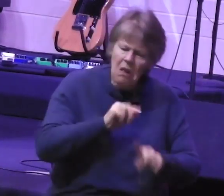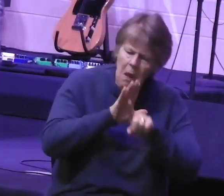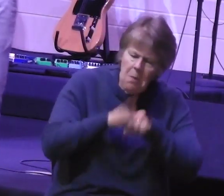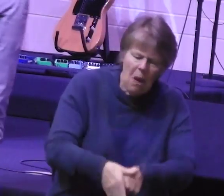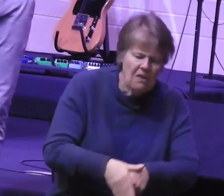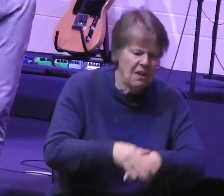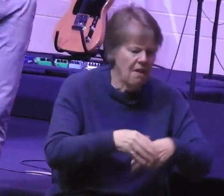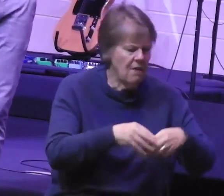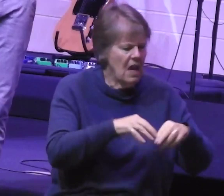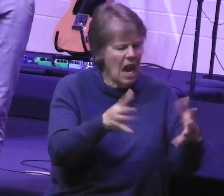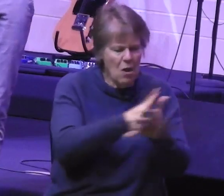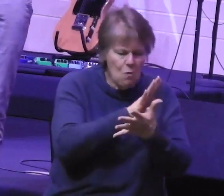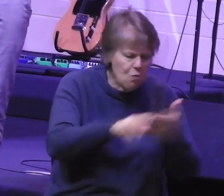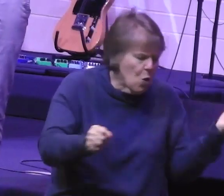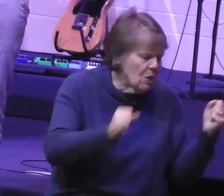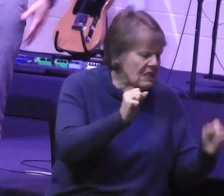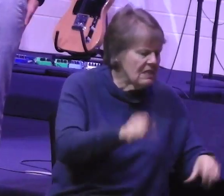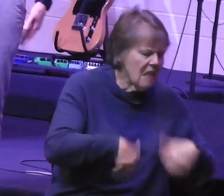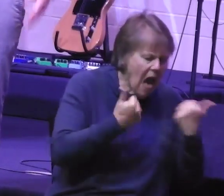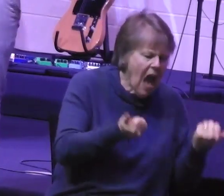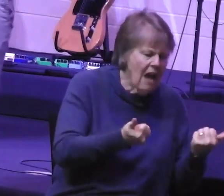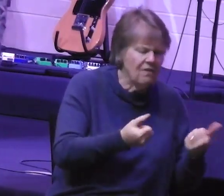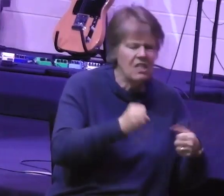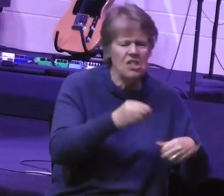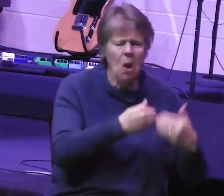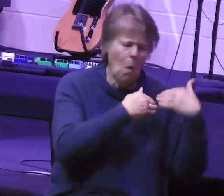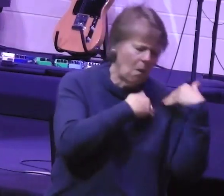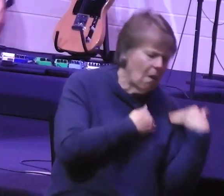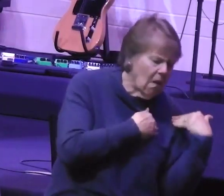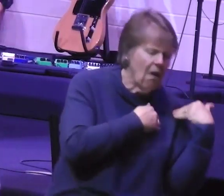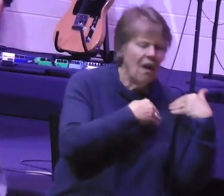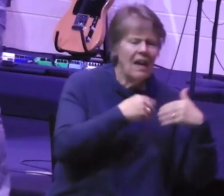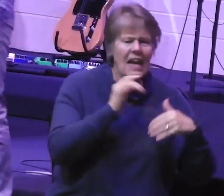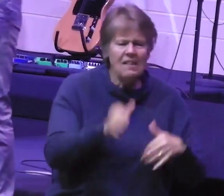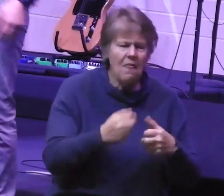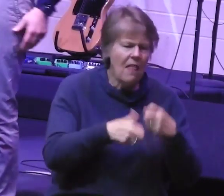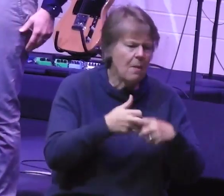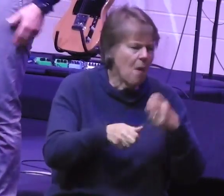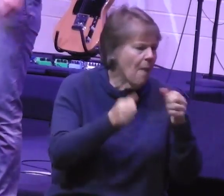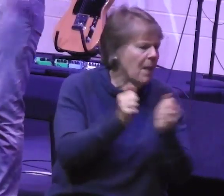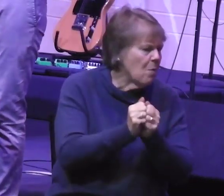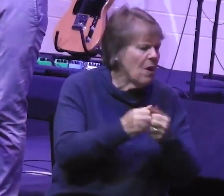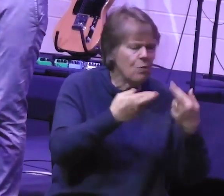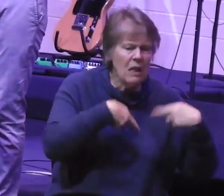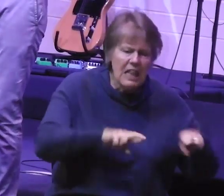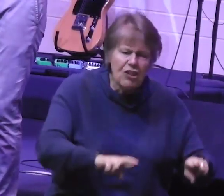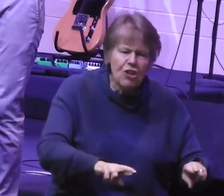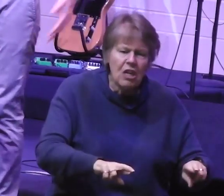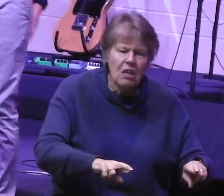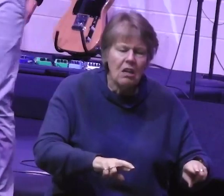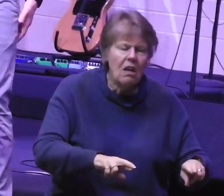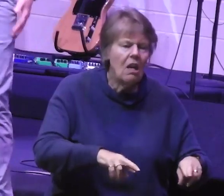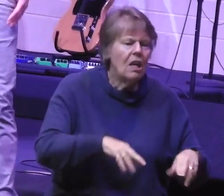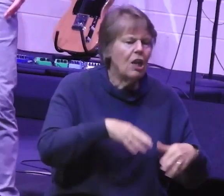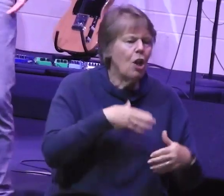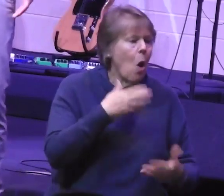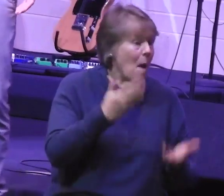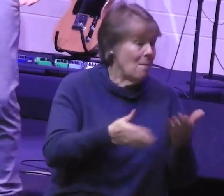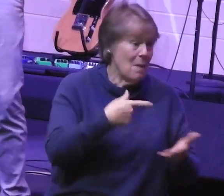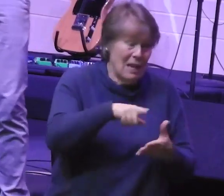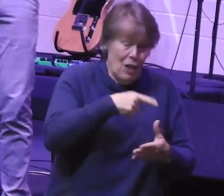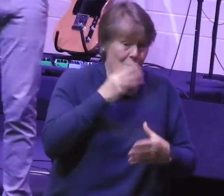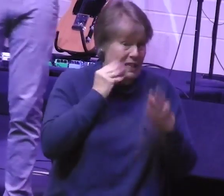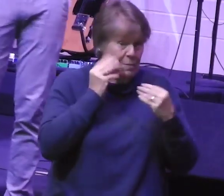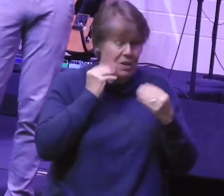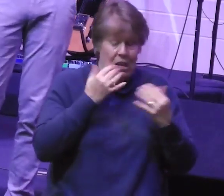ruins people's lives, and it's heavy, and it's blah, blah, blah, blah, blah. Isn't that what's going on here? You've heard people said, you've maybe experienced this. Actually, you've